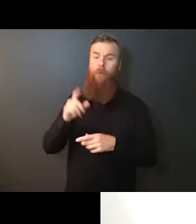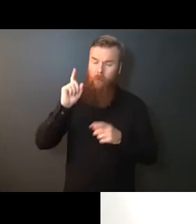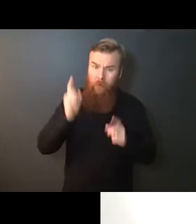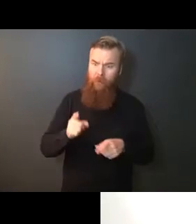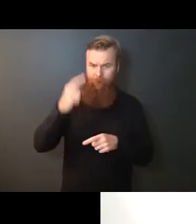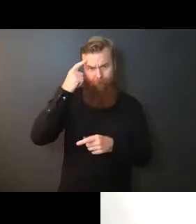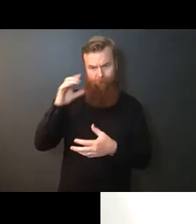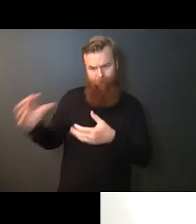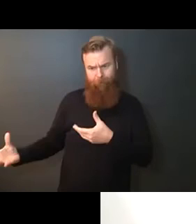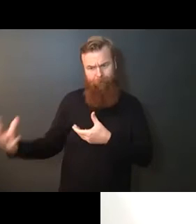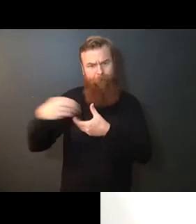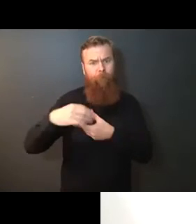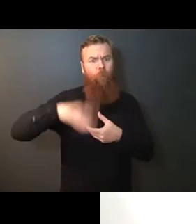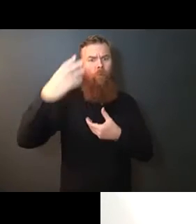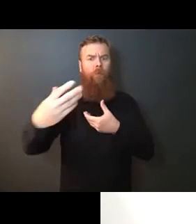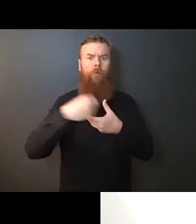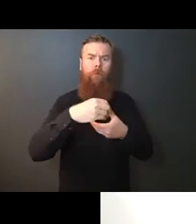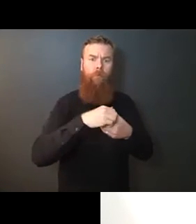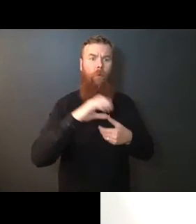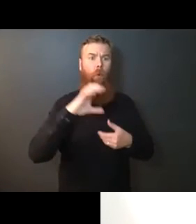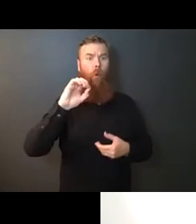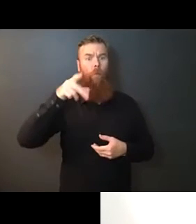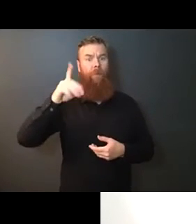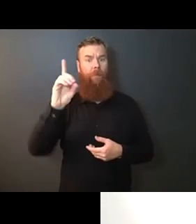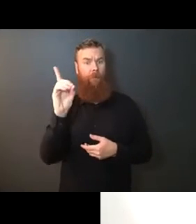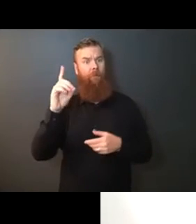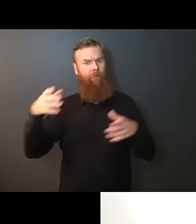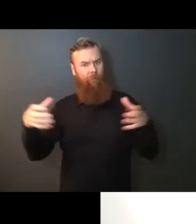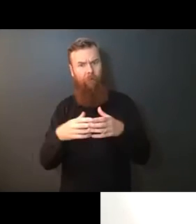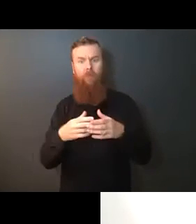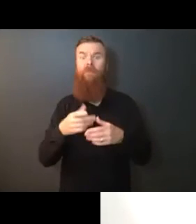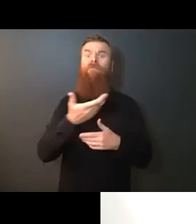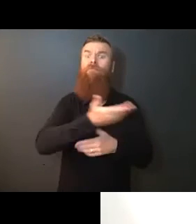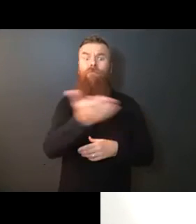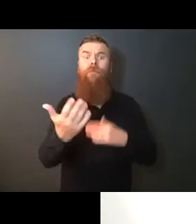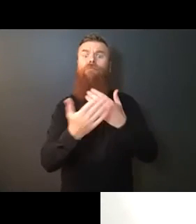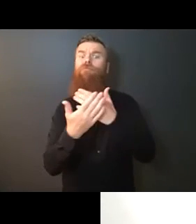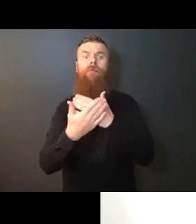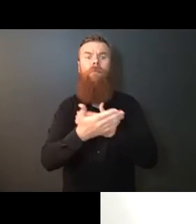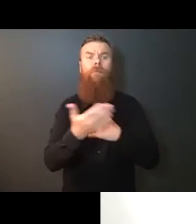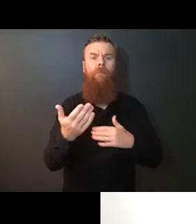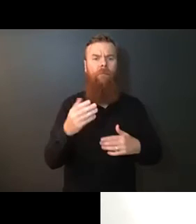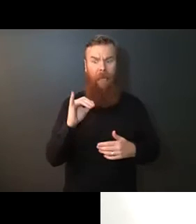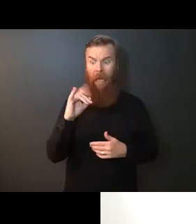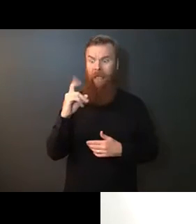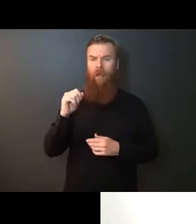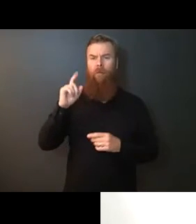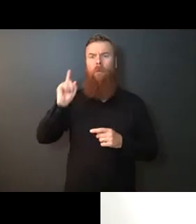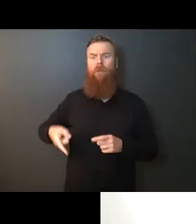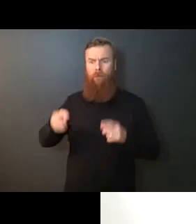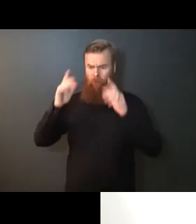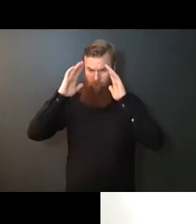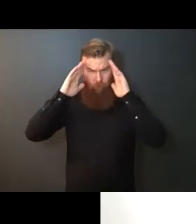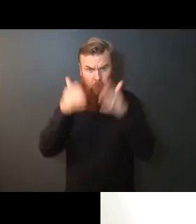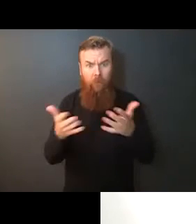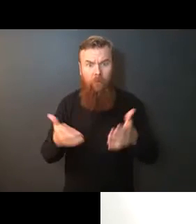but because you are telling us what we have to focus on when it comes to advocating for the